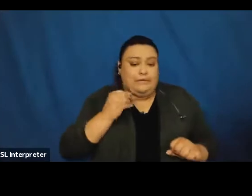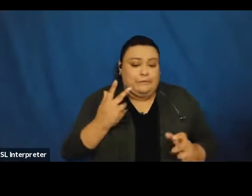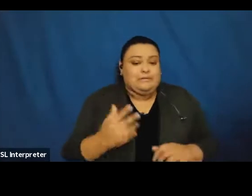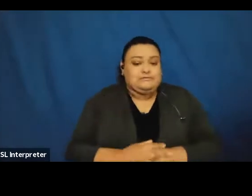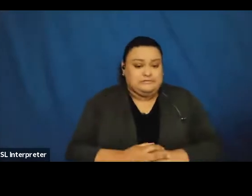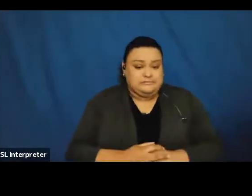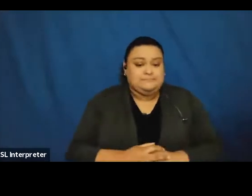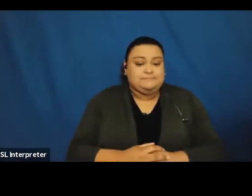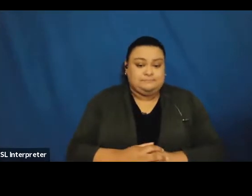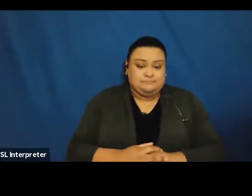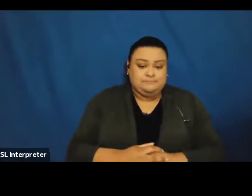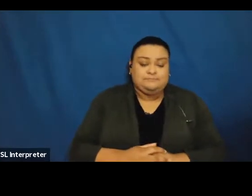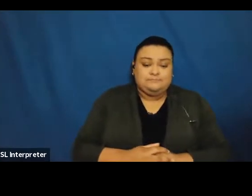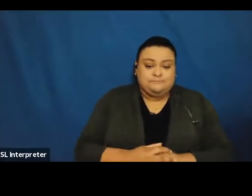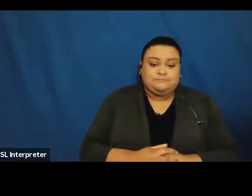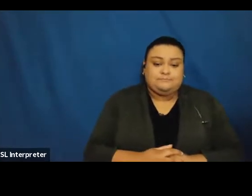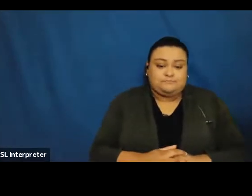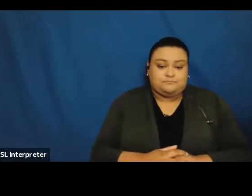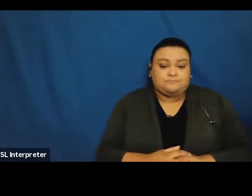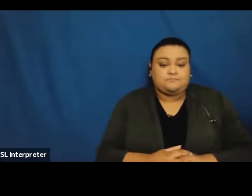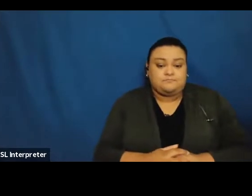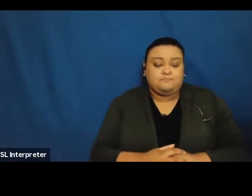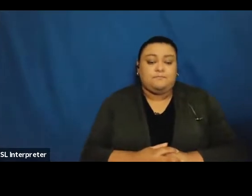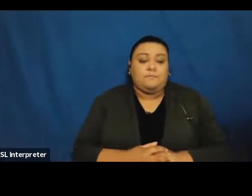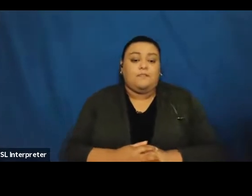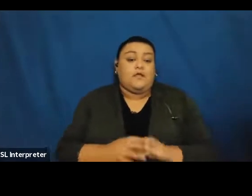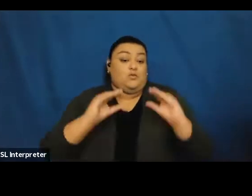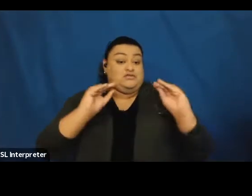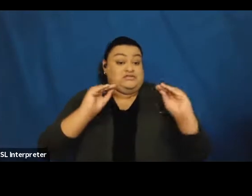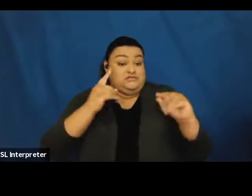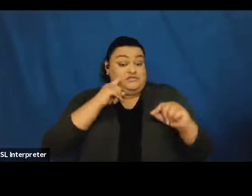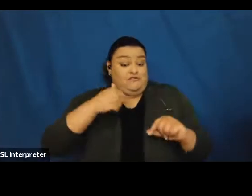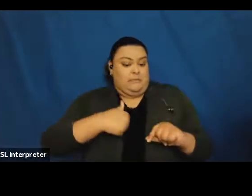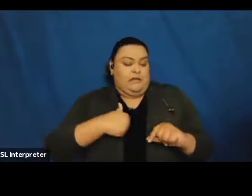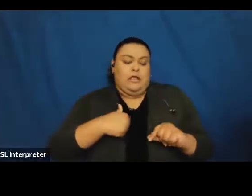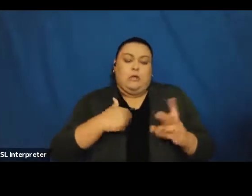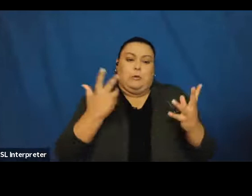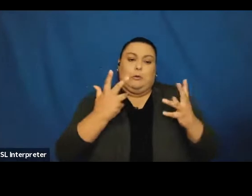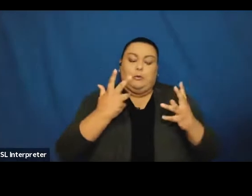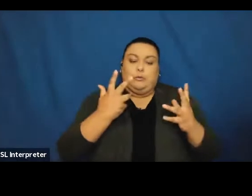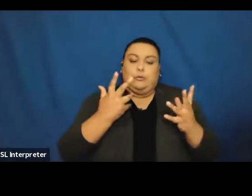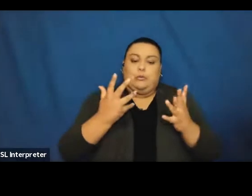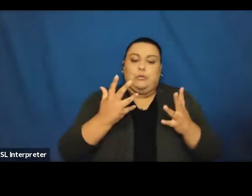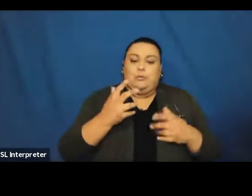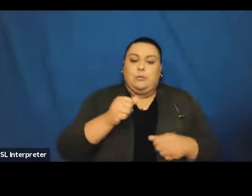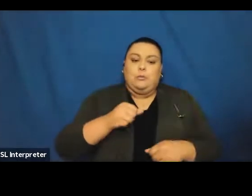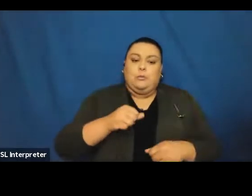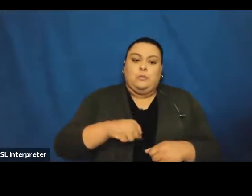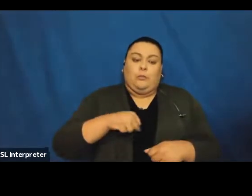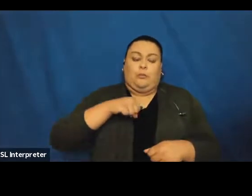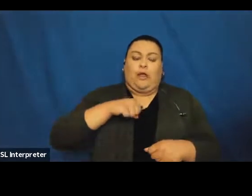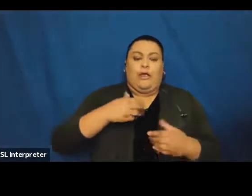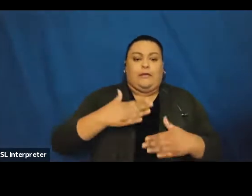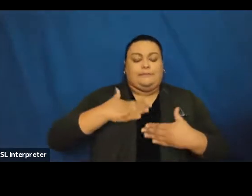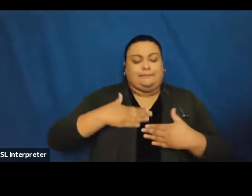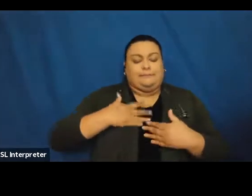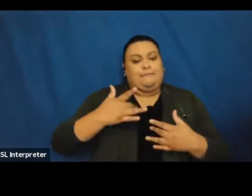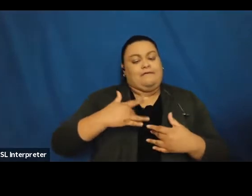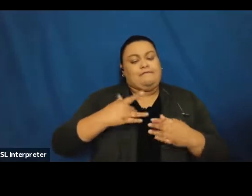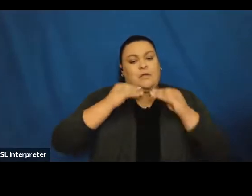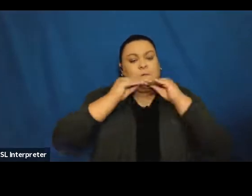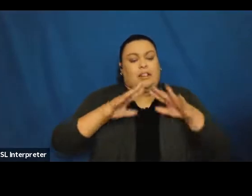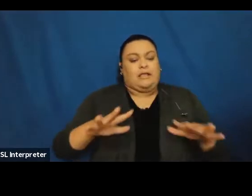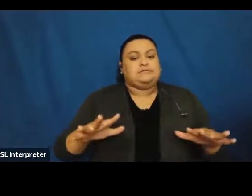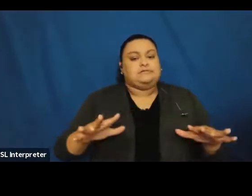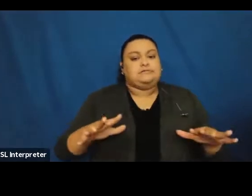taught in. So teaching to me has been very rewarding in more ways than one. And today I feel very blessed that I had a small role to